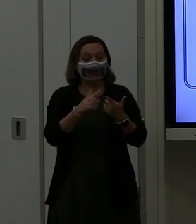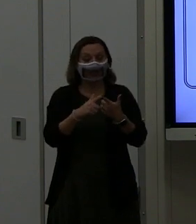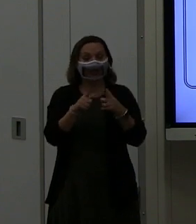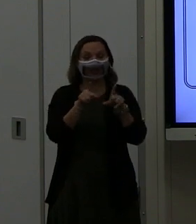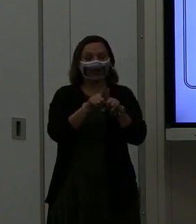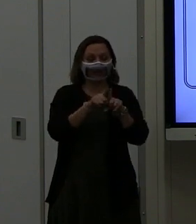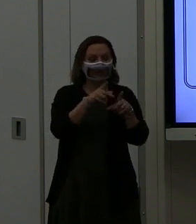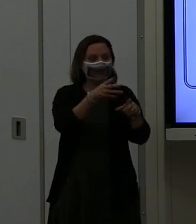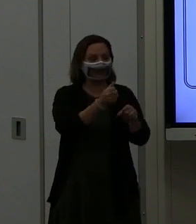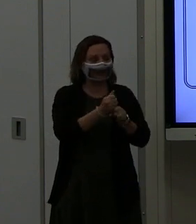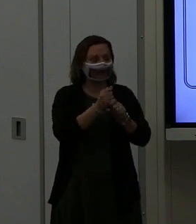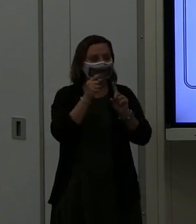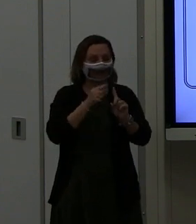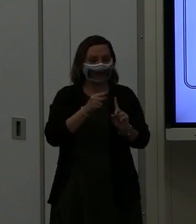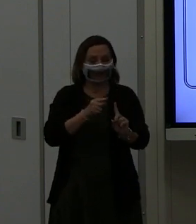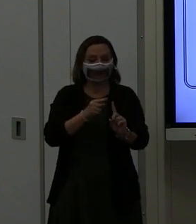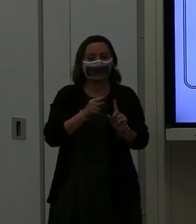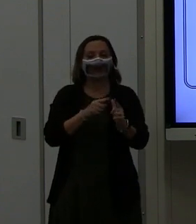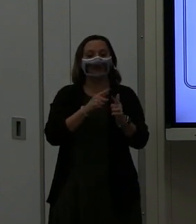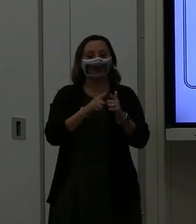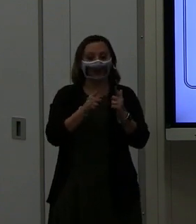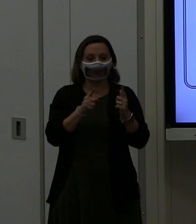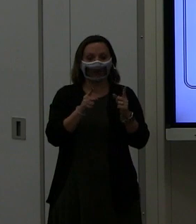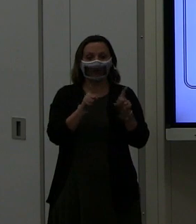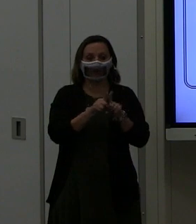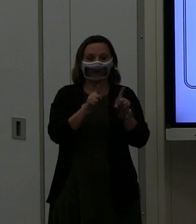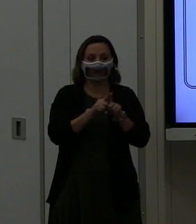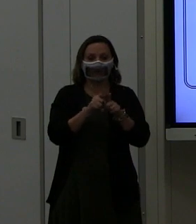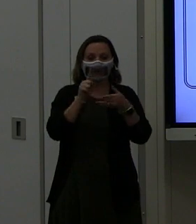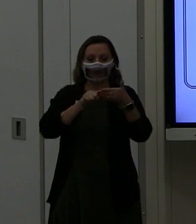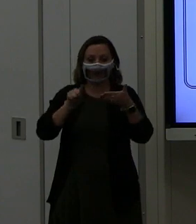state results to monitor progress from one year to another.